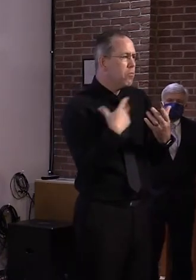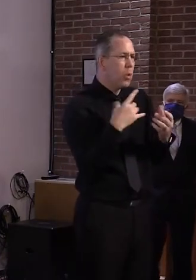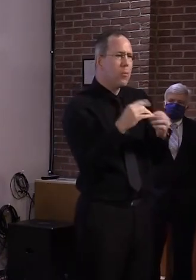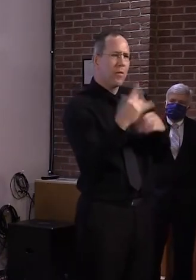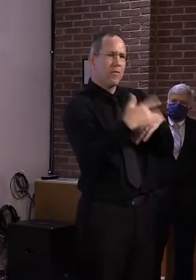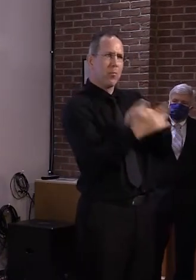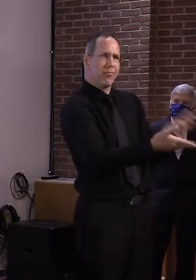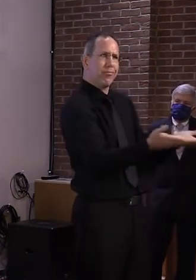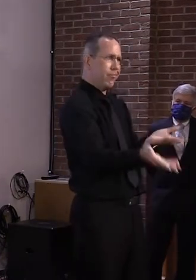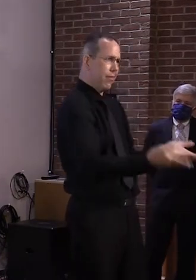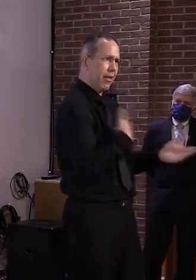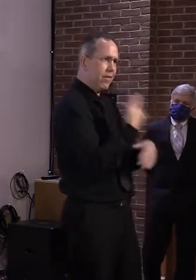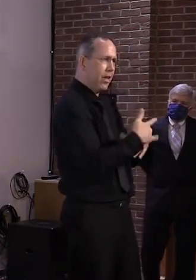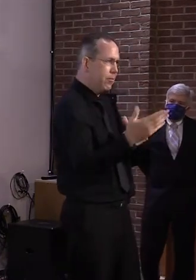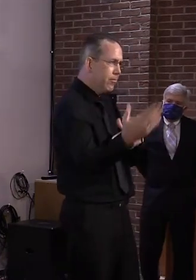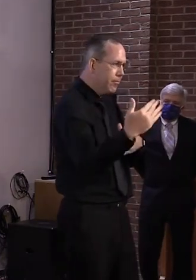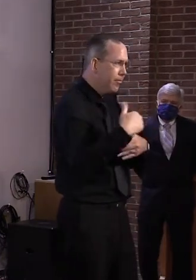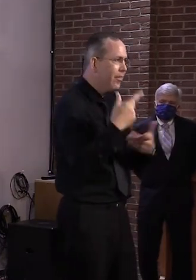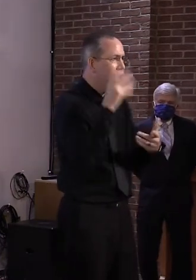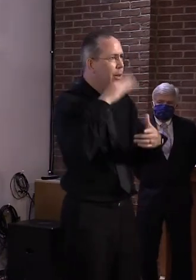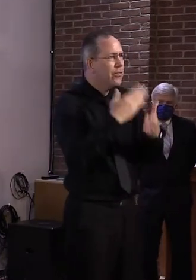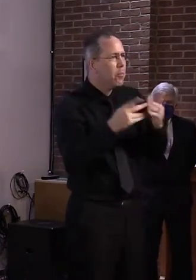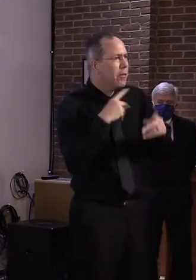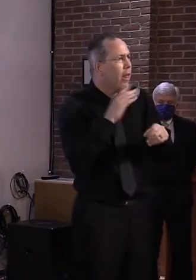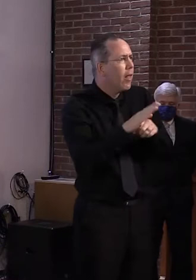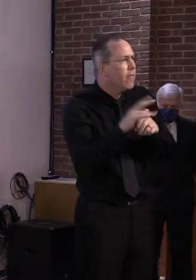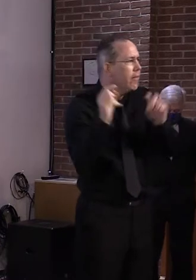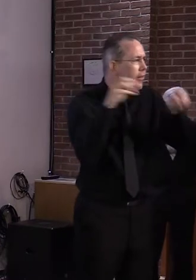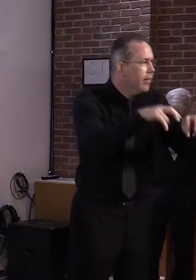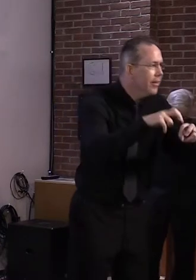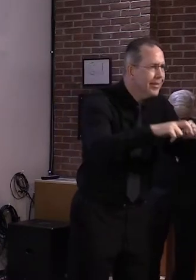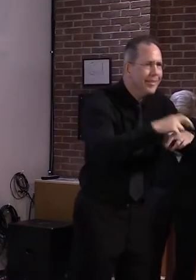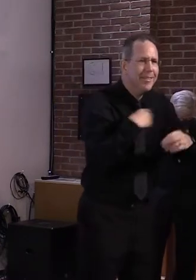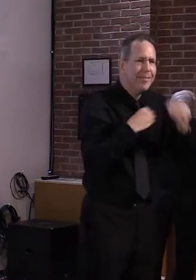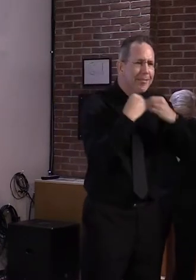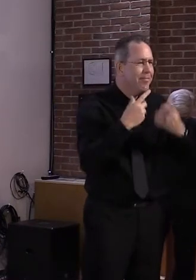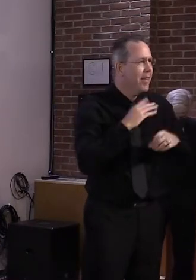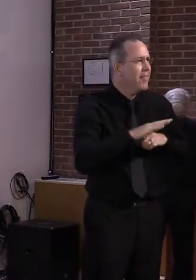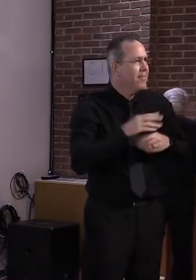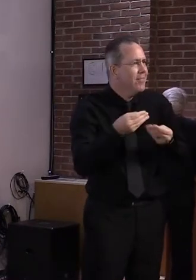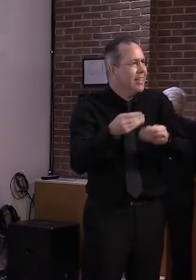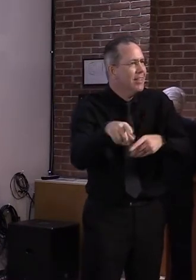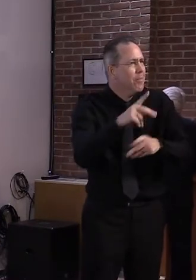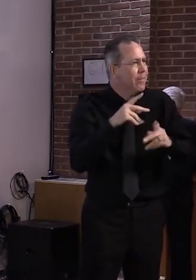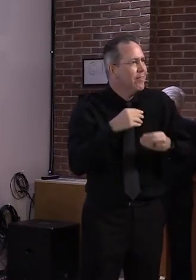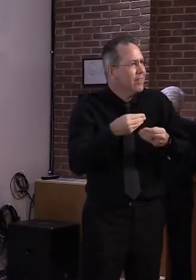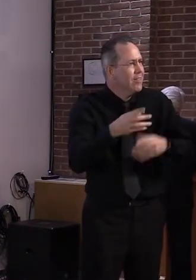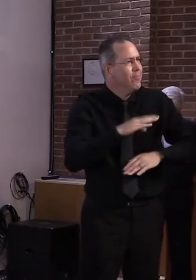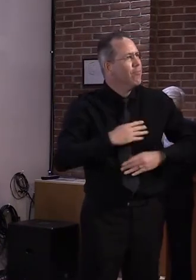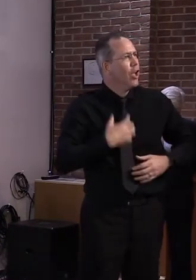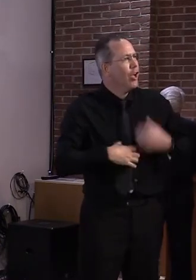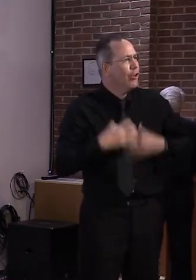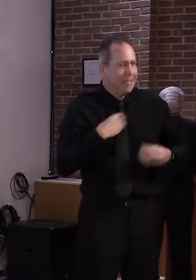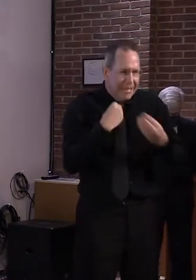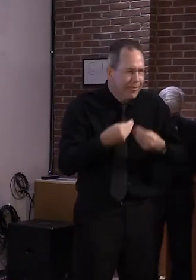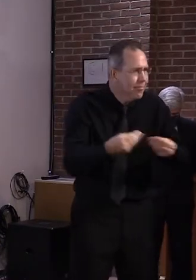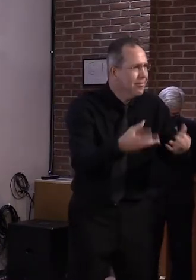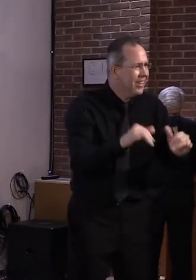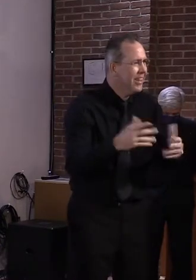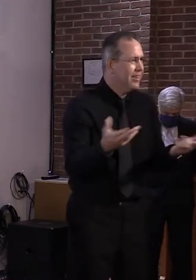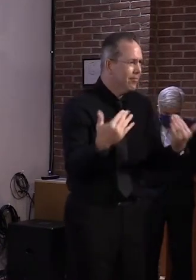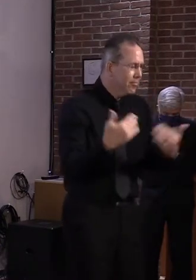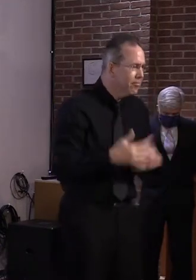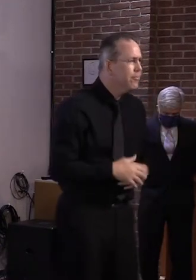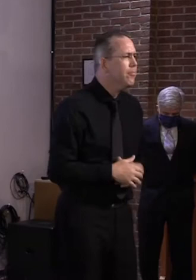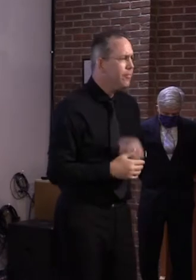So again, it's going to be a measured approach. We're just going to wait and see. I can't put a timeline on it, just